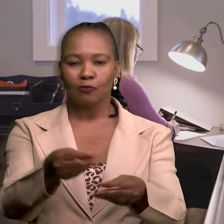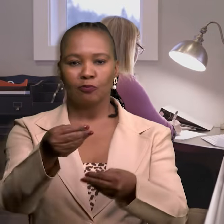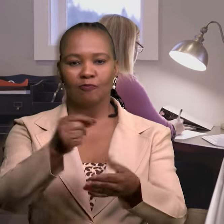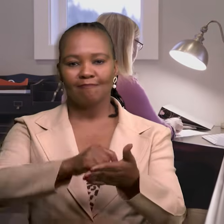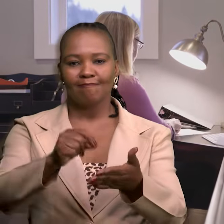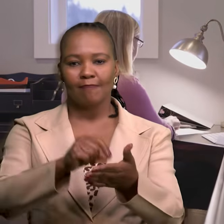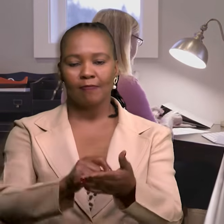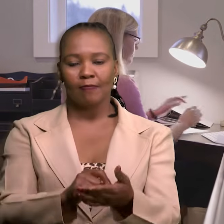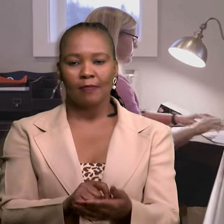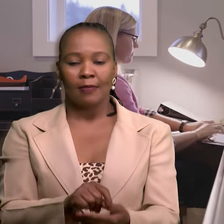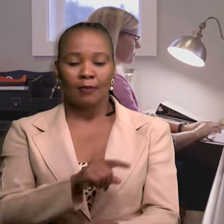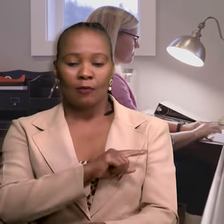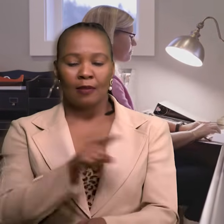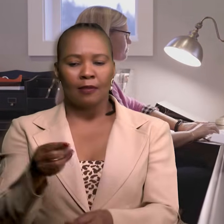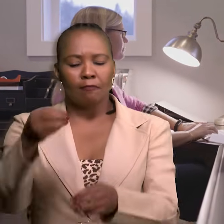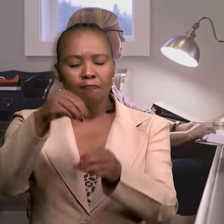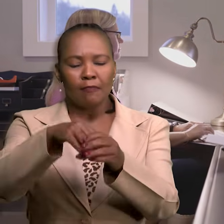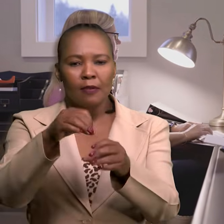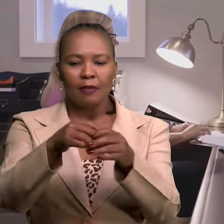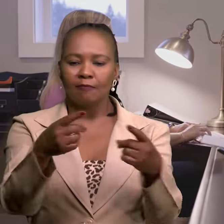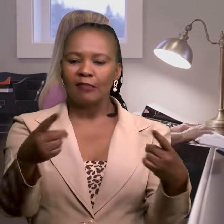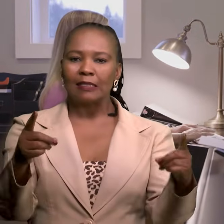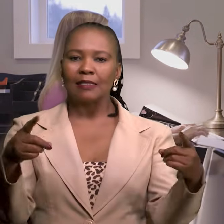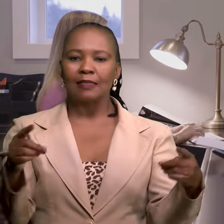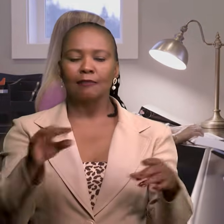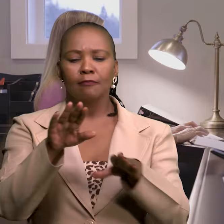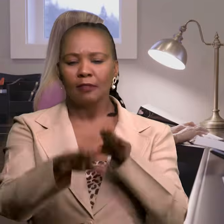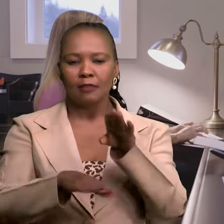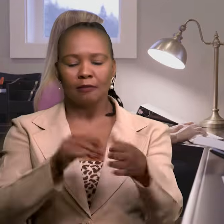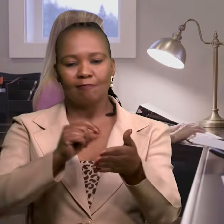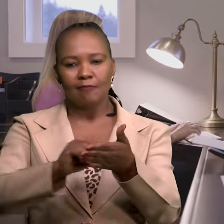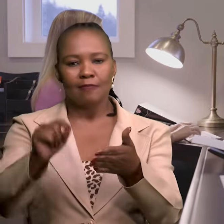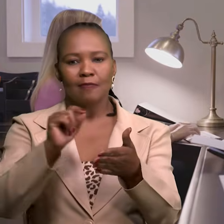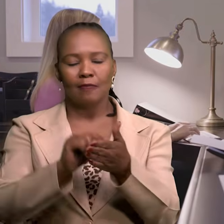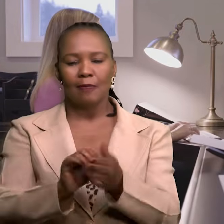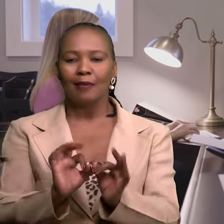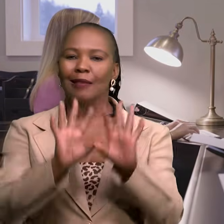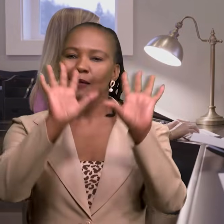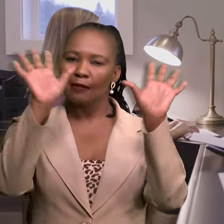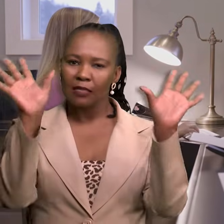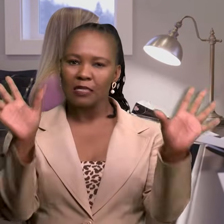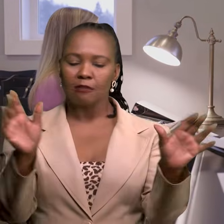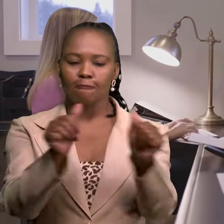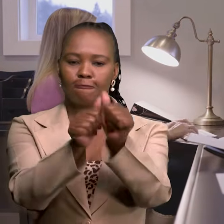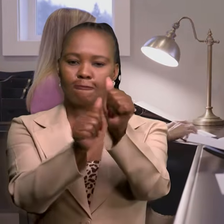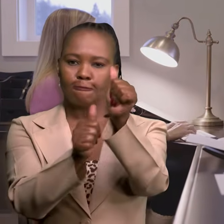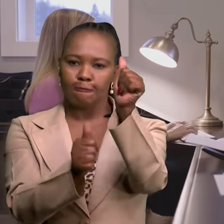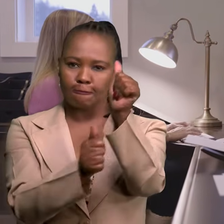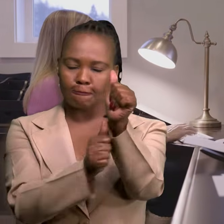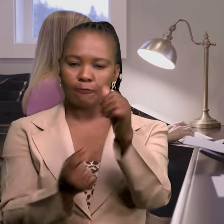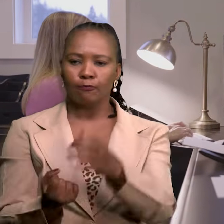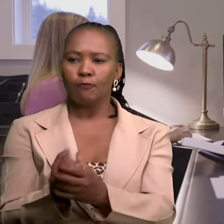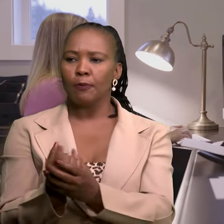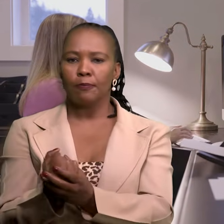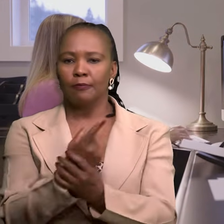to write. It involves various steps to write up a coherent and